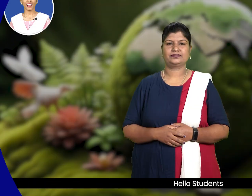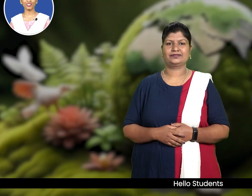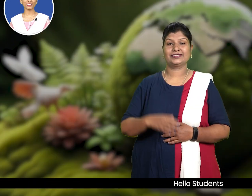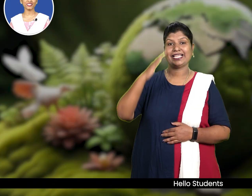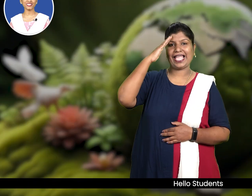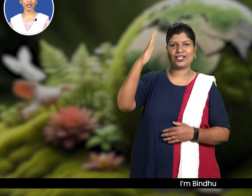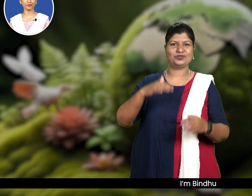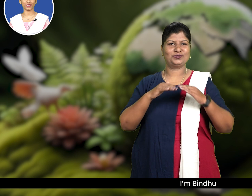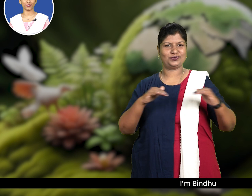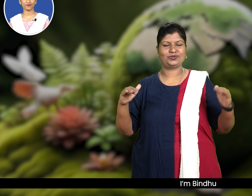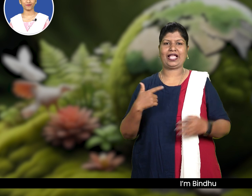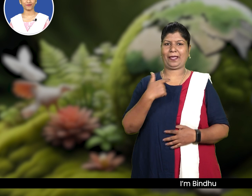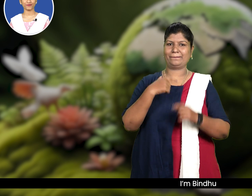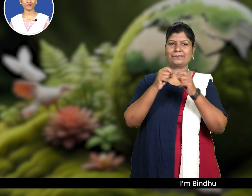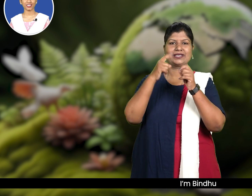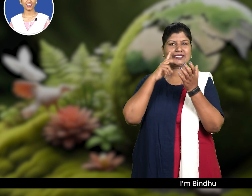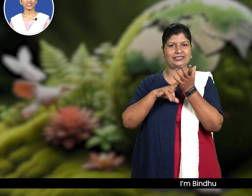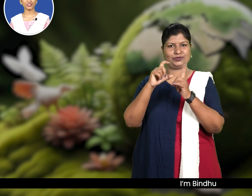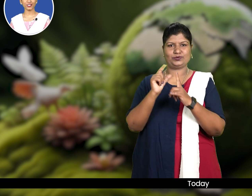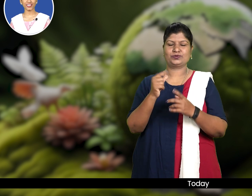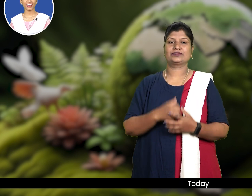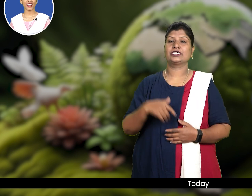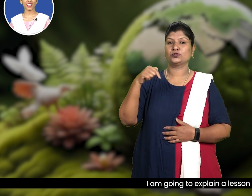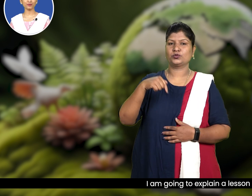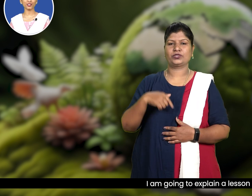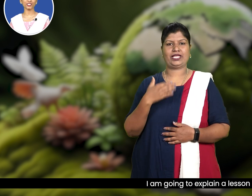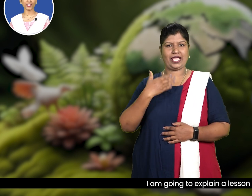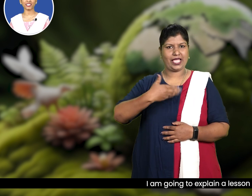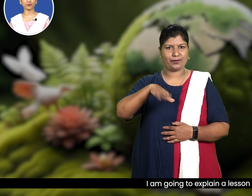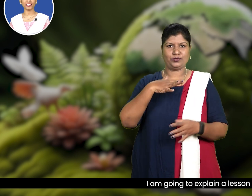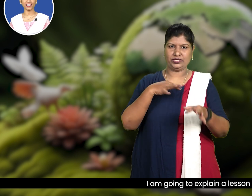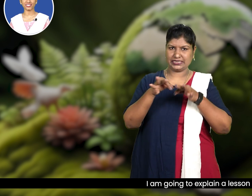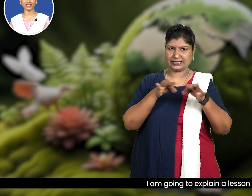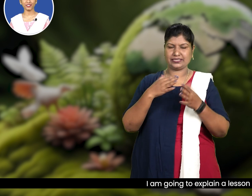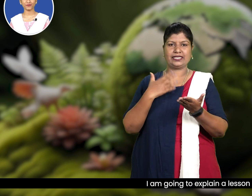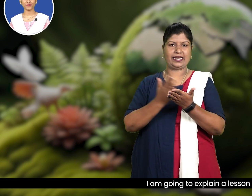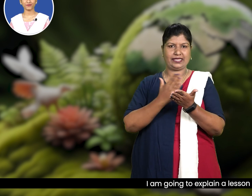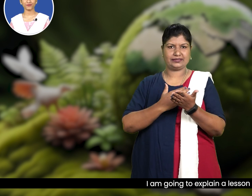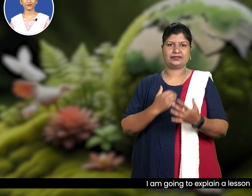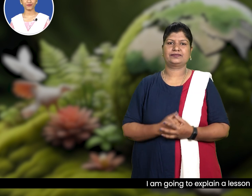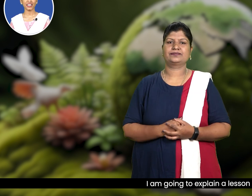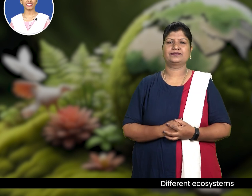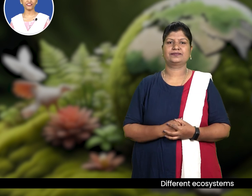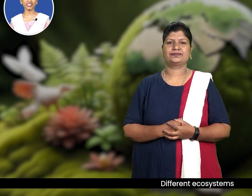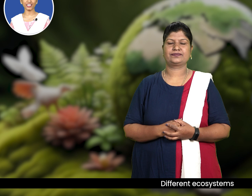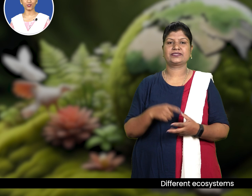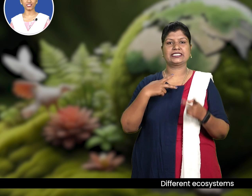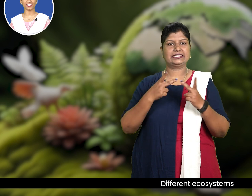Hello students, I am Bindu. Today I am going to explain a lesson, Different